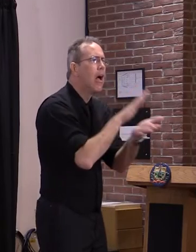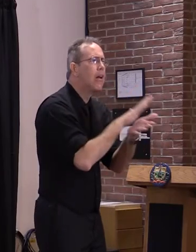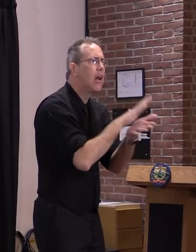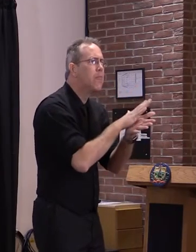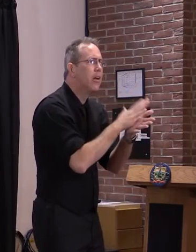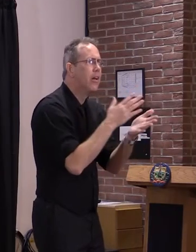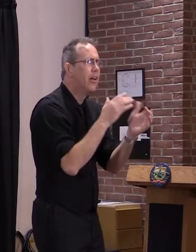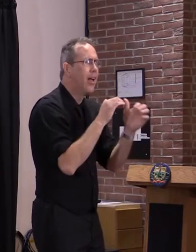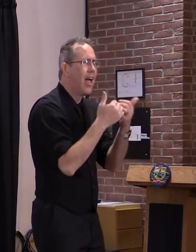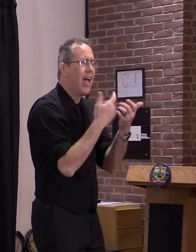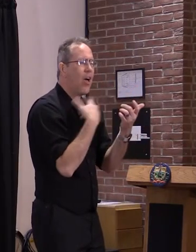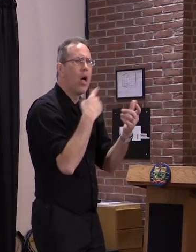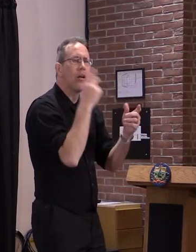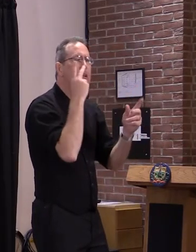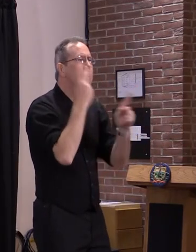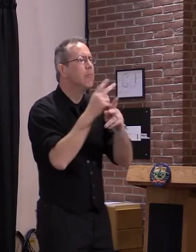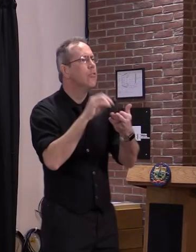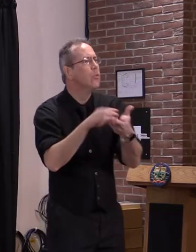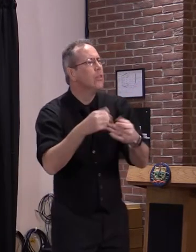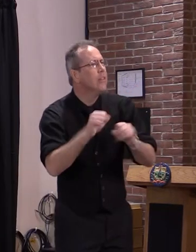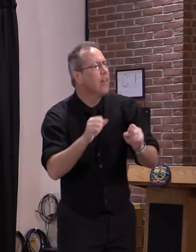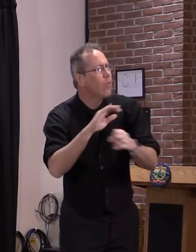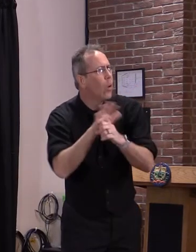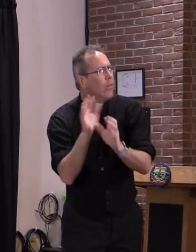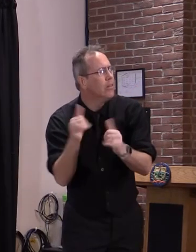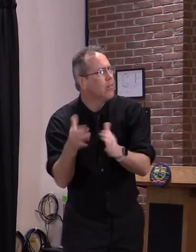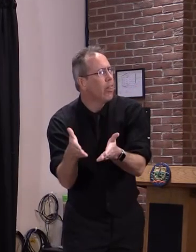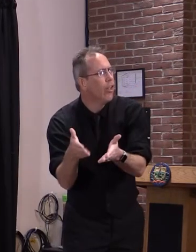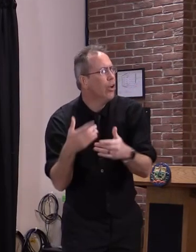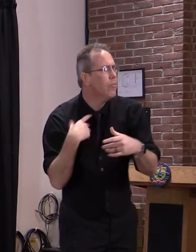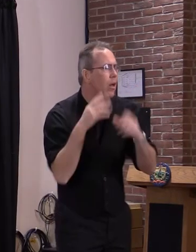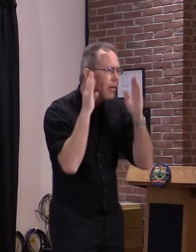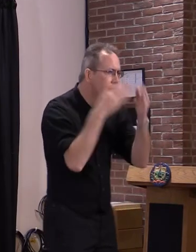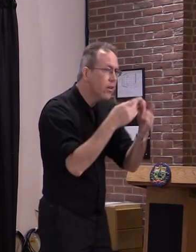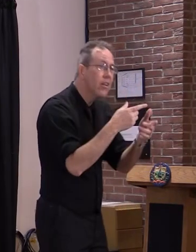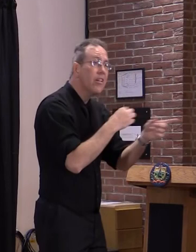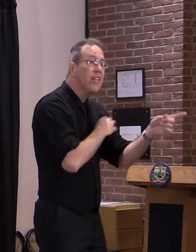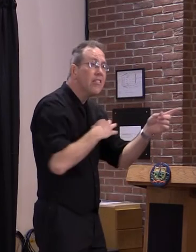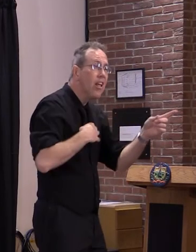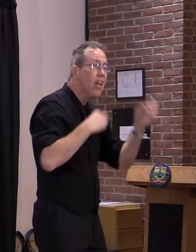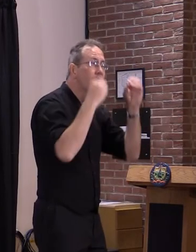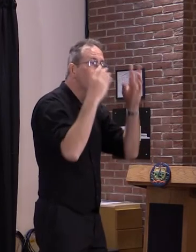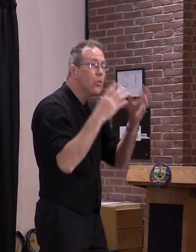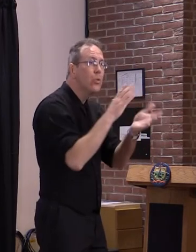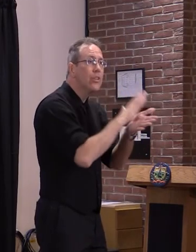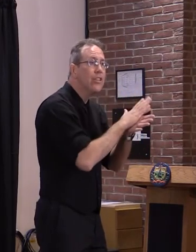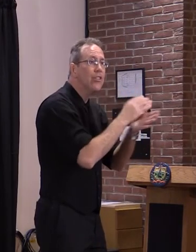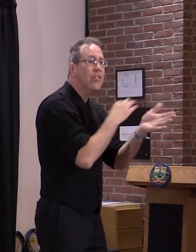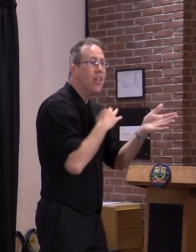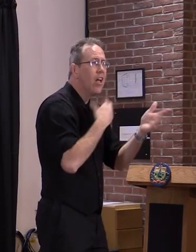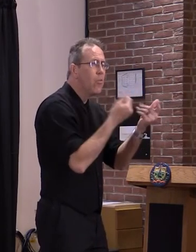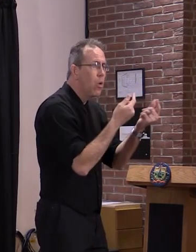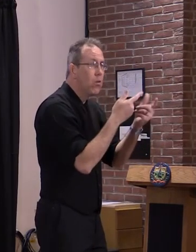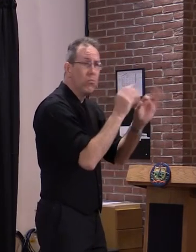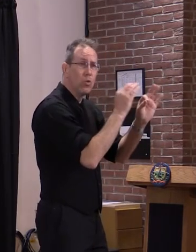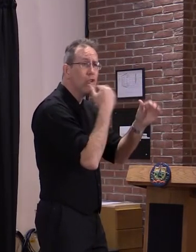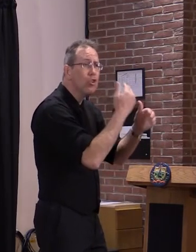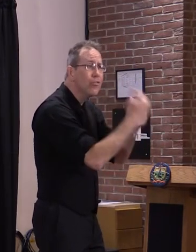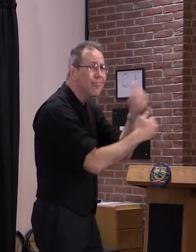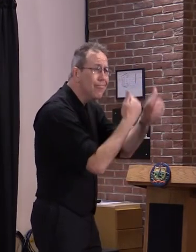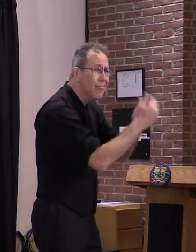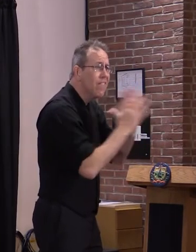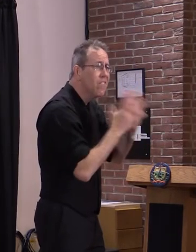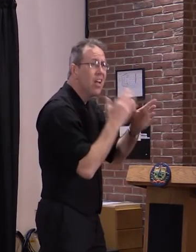I think it's a tremendous accomplishment and a credit to our staff and the schools that we've maintained as much stability as we did this year in terms of keeping schools